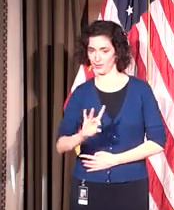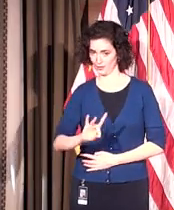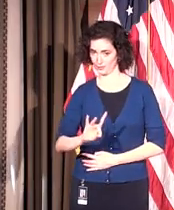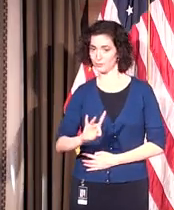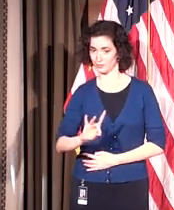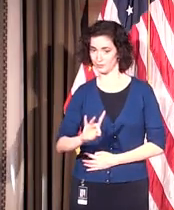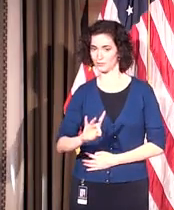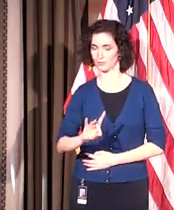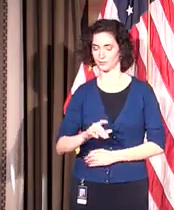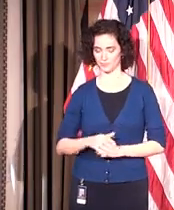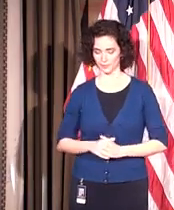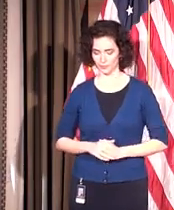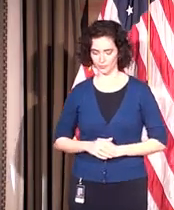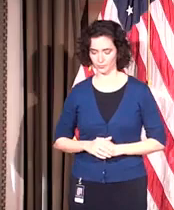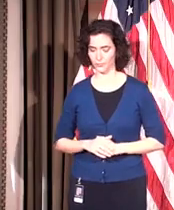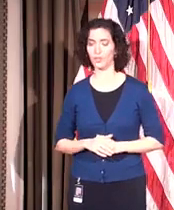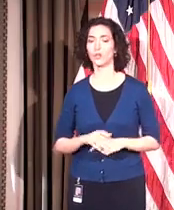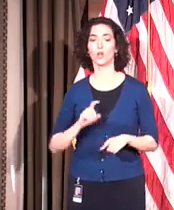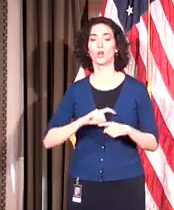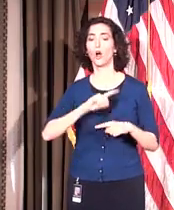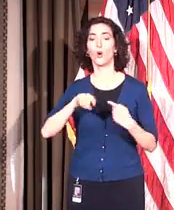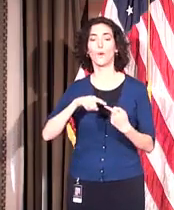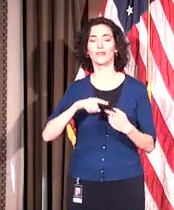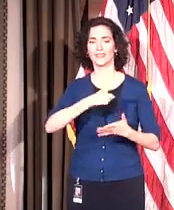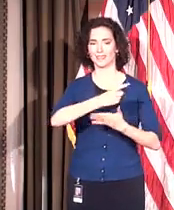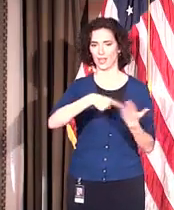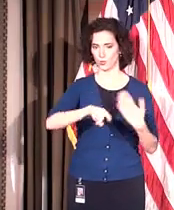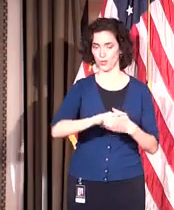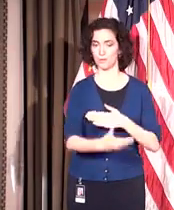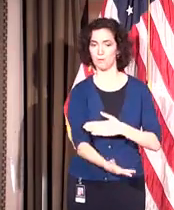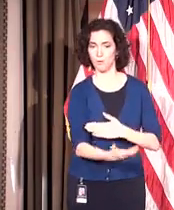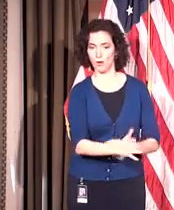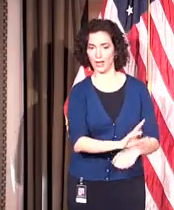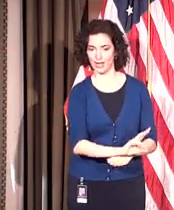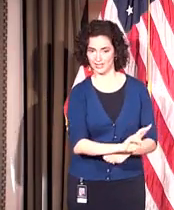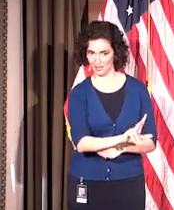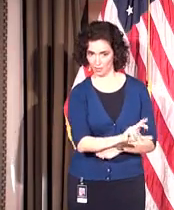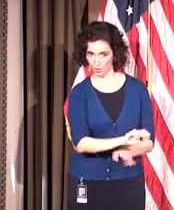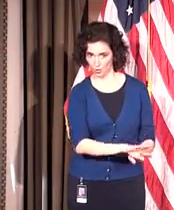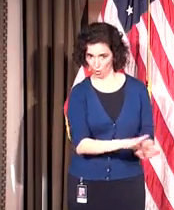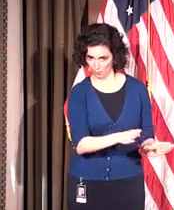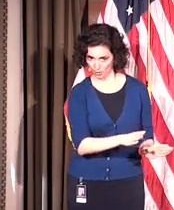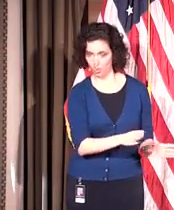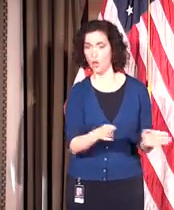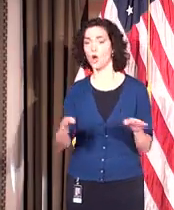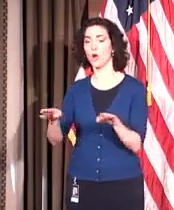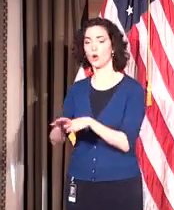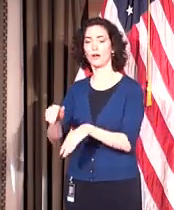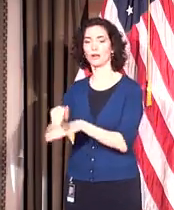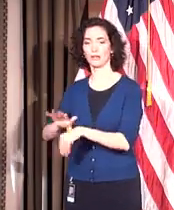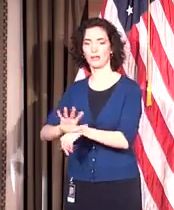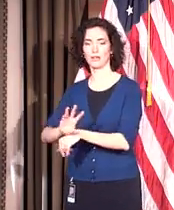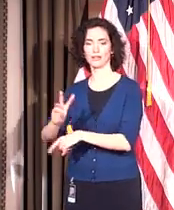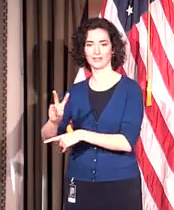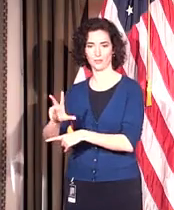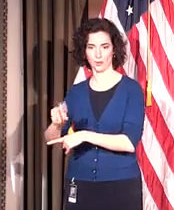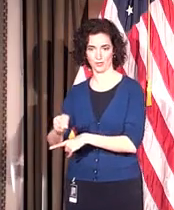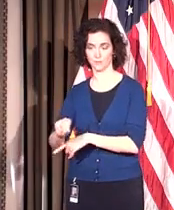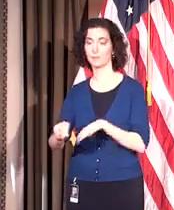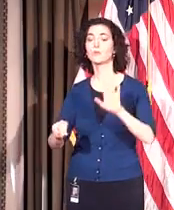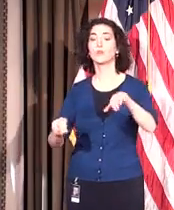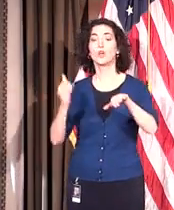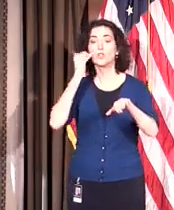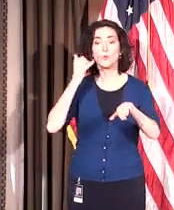1-888-524-3578. Call next week from 7:30 a.m. to 6:30 p.m. If you pre-registered for